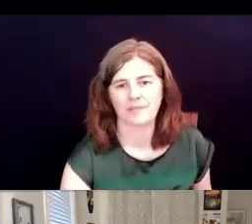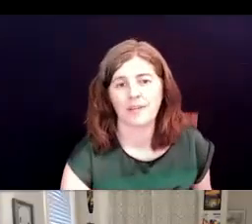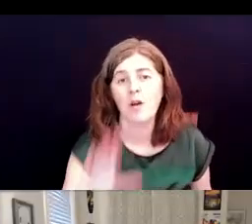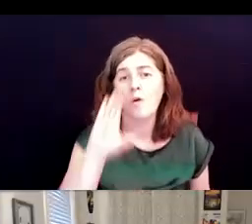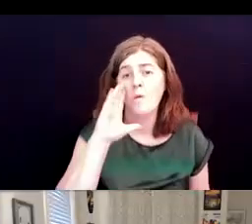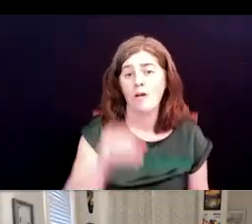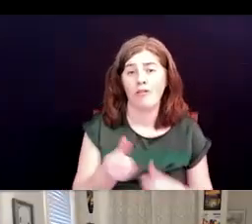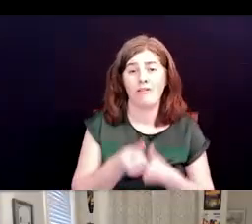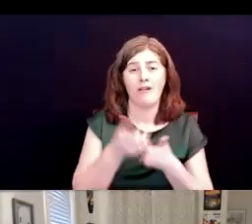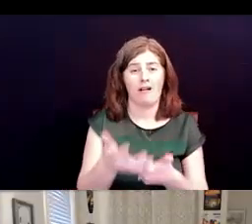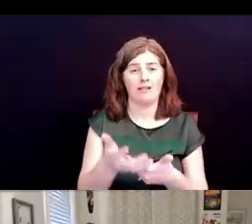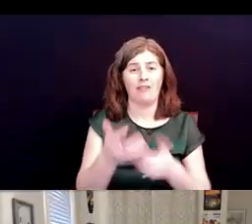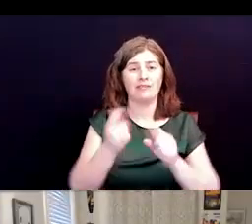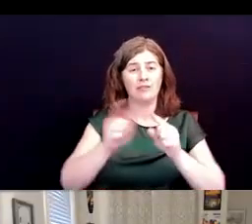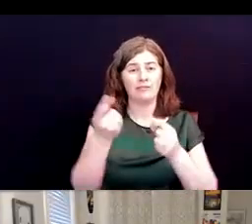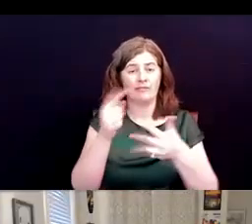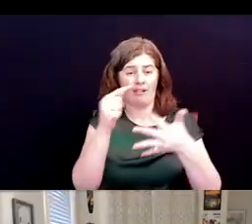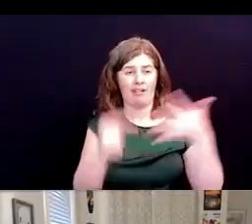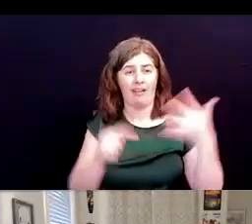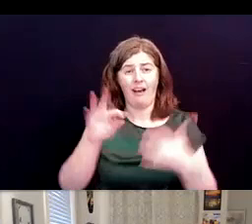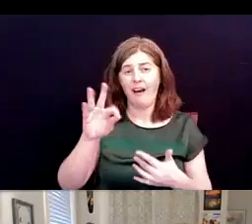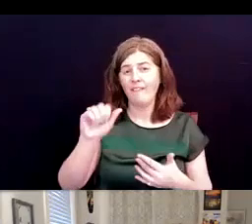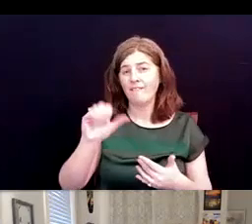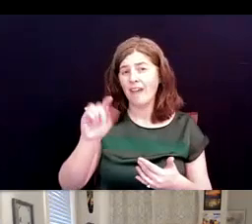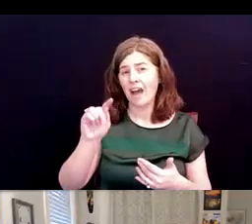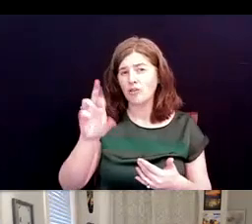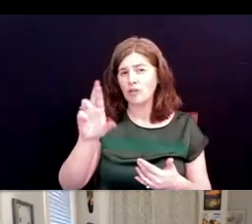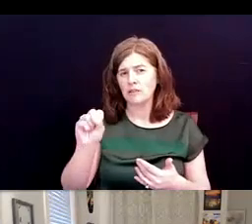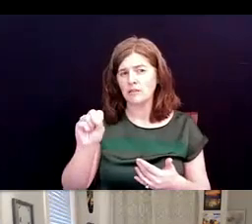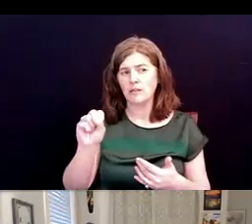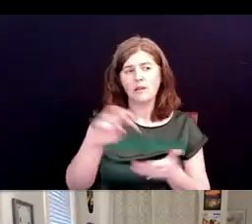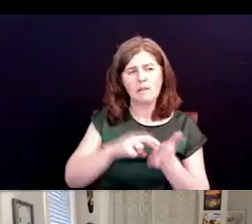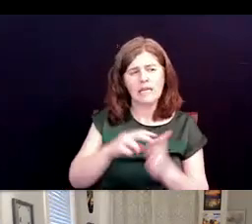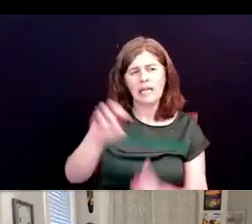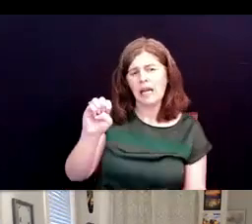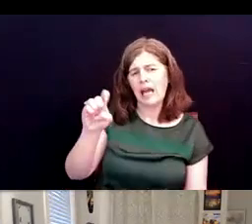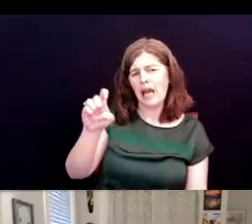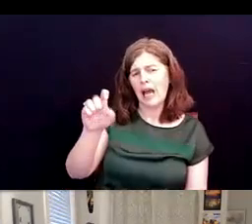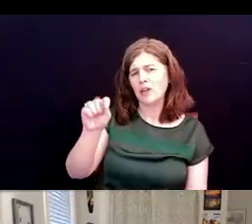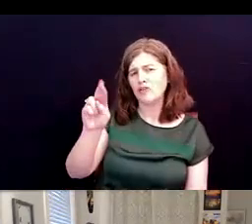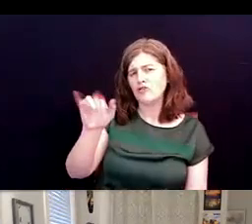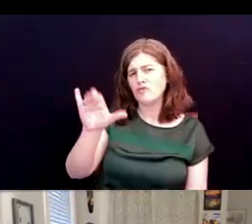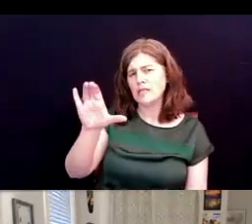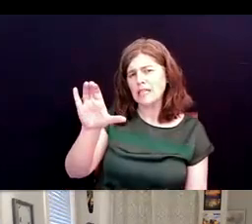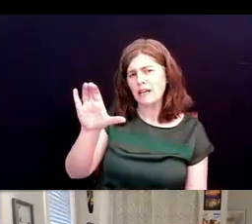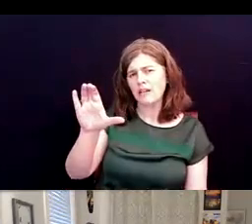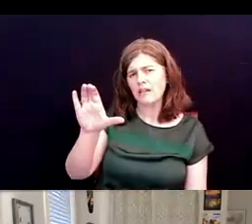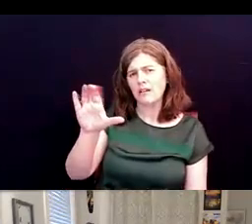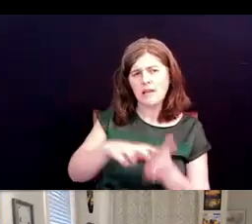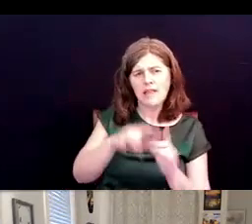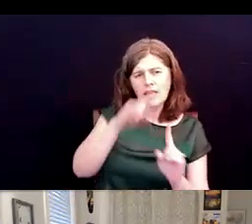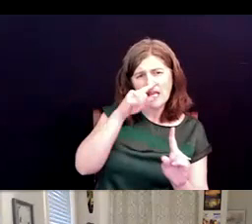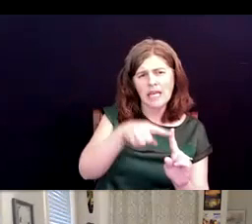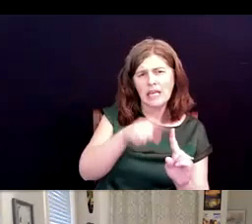often multifactorial, meaning, is it an extrinsic factor? Is that child having a hard time following, that